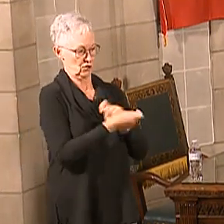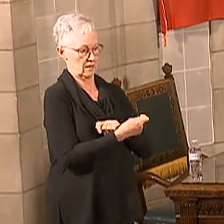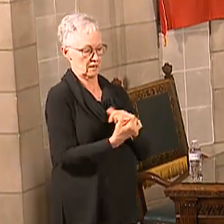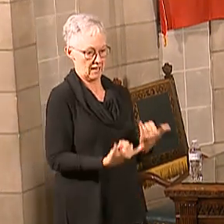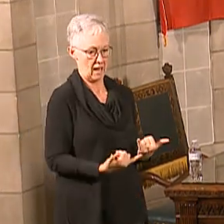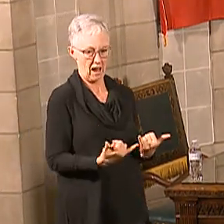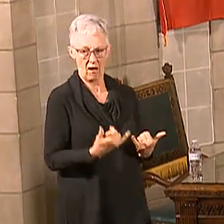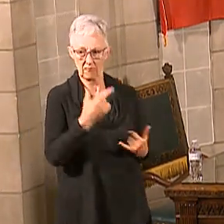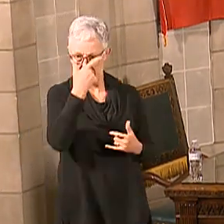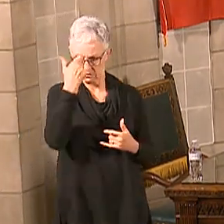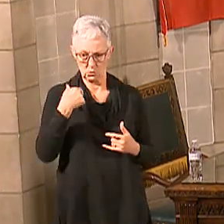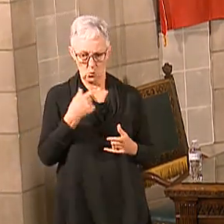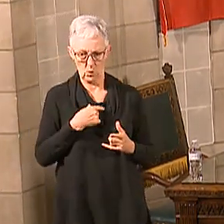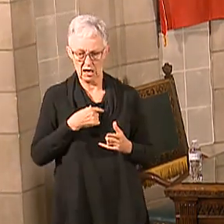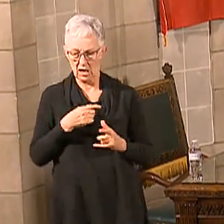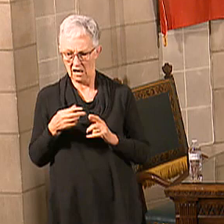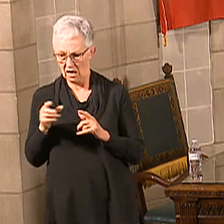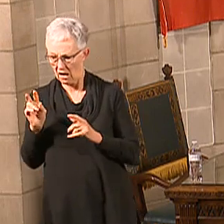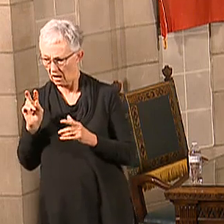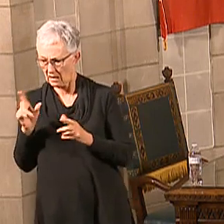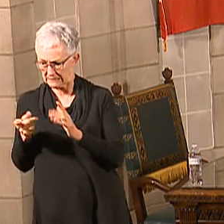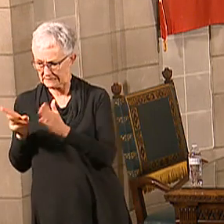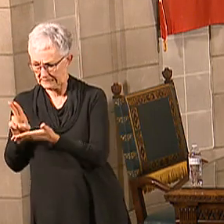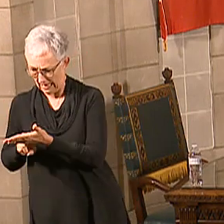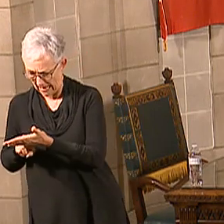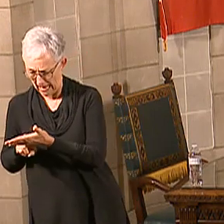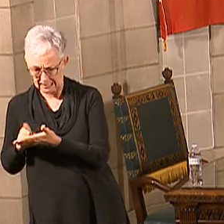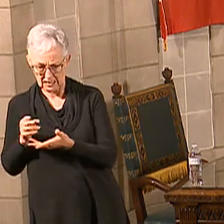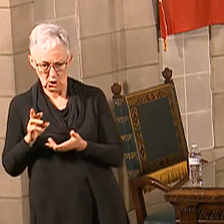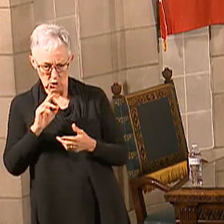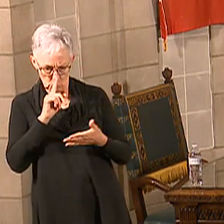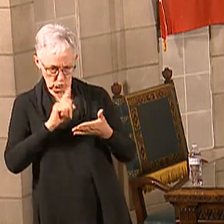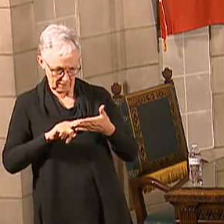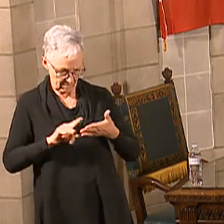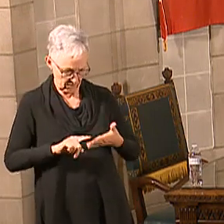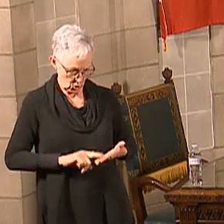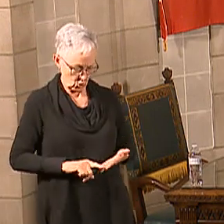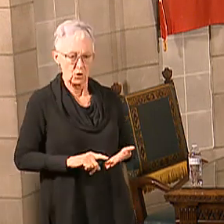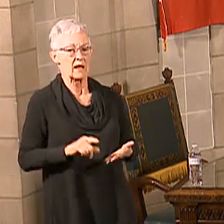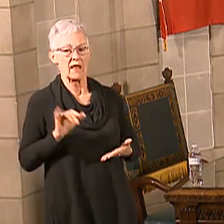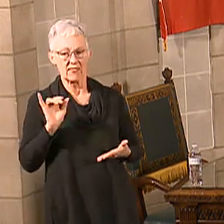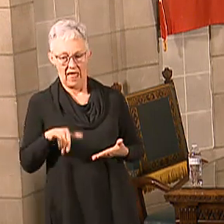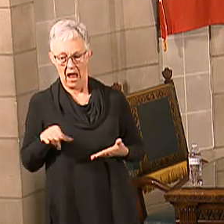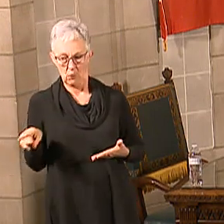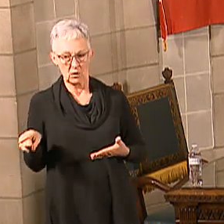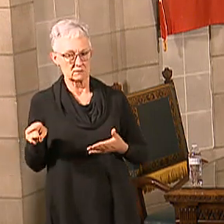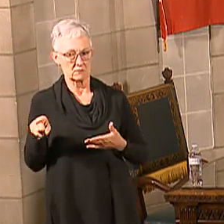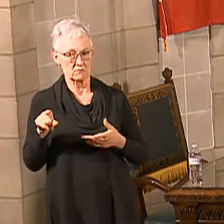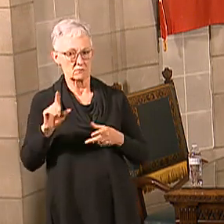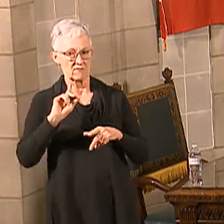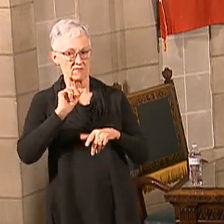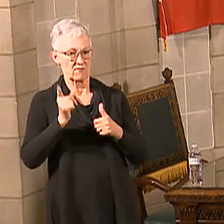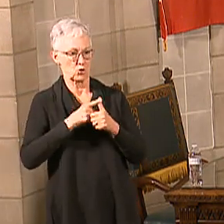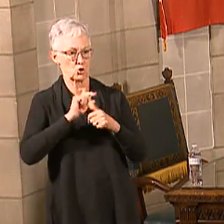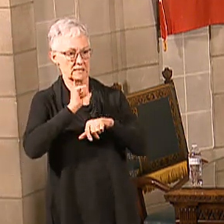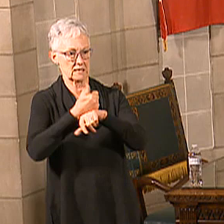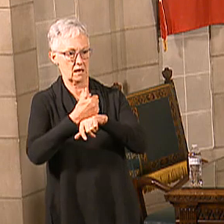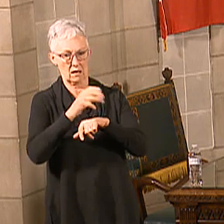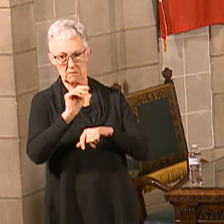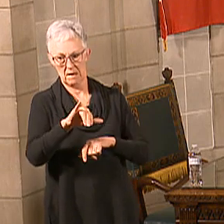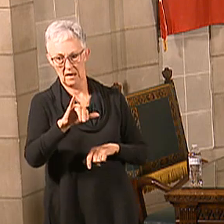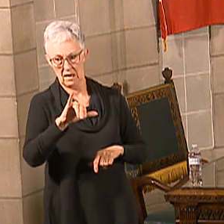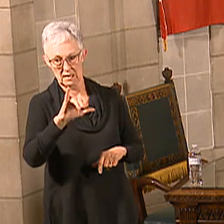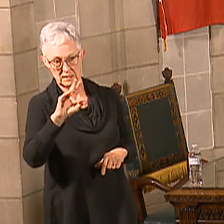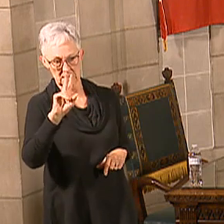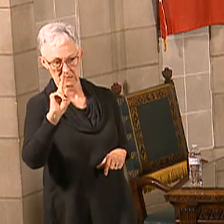went along. 2004 had our expiration date of May 2nd, so now it's been extended through July 31st. To make life a